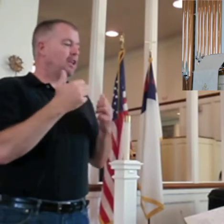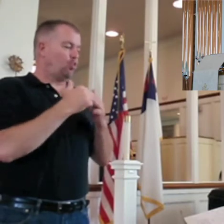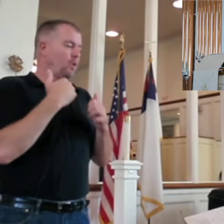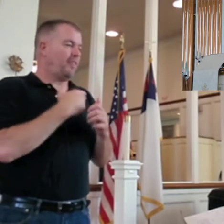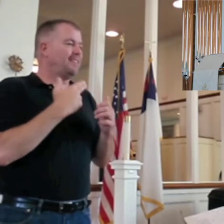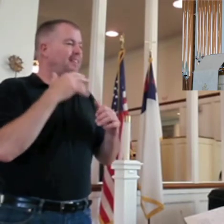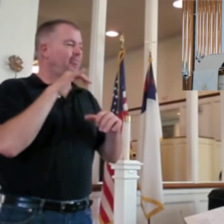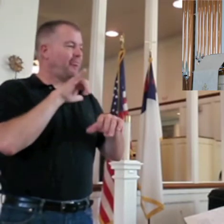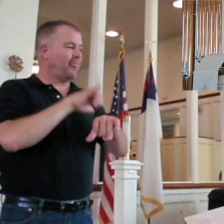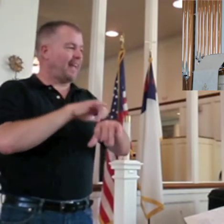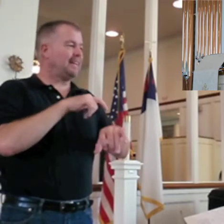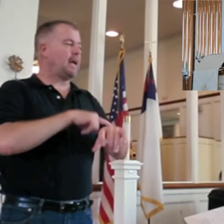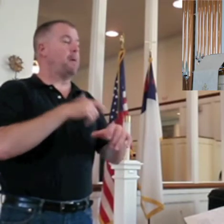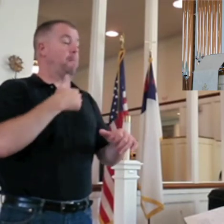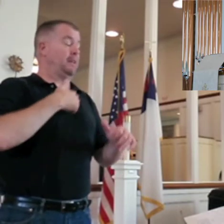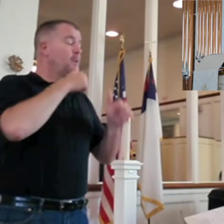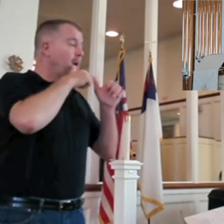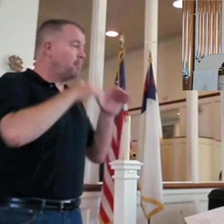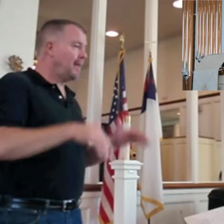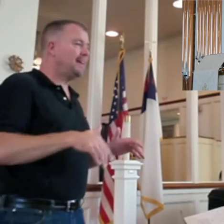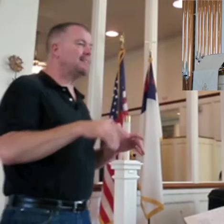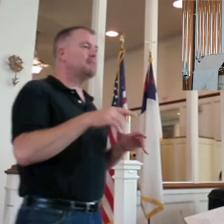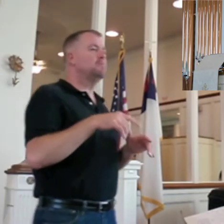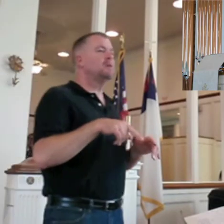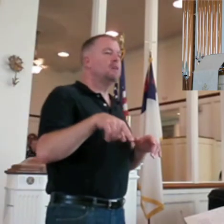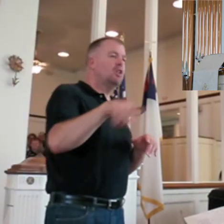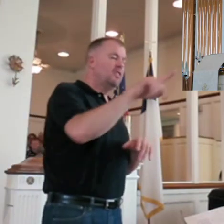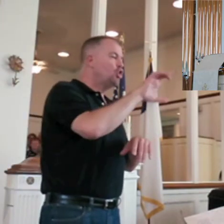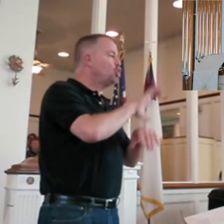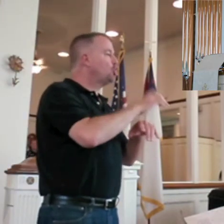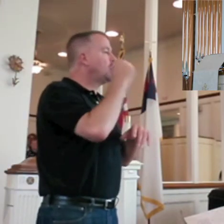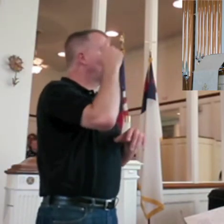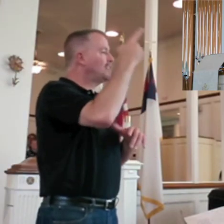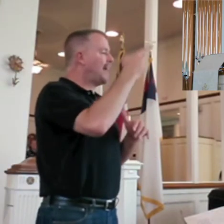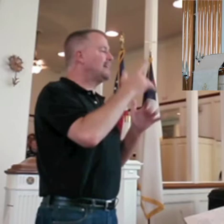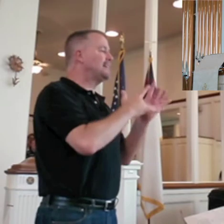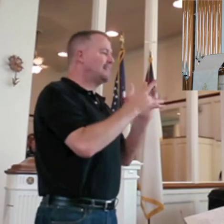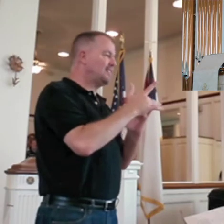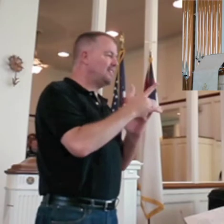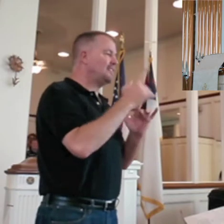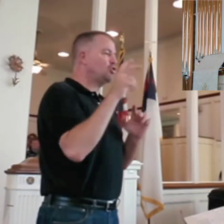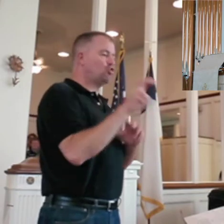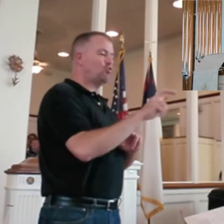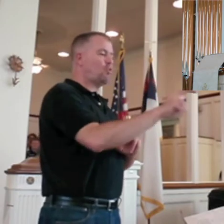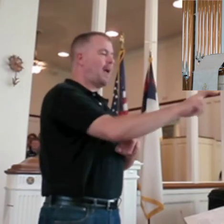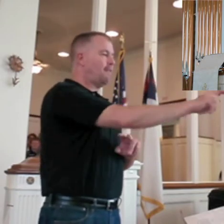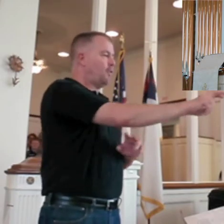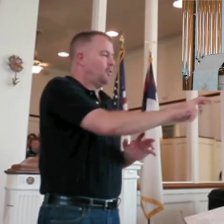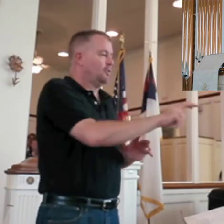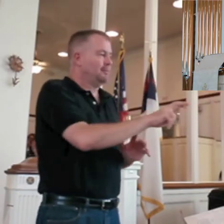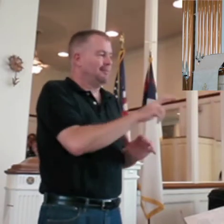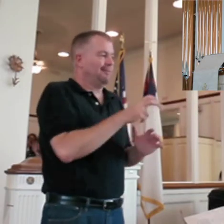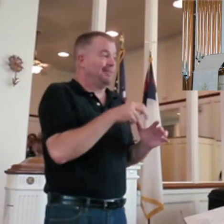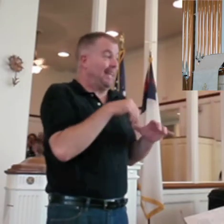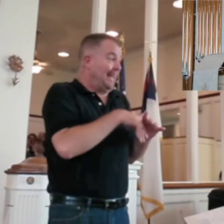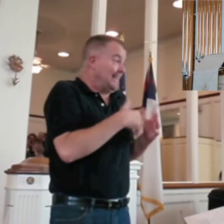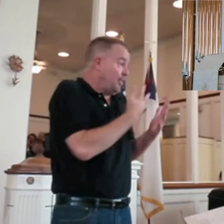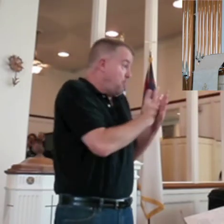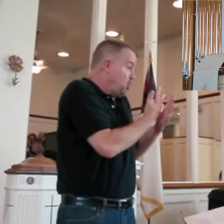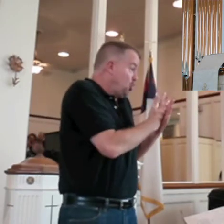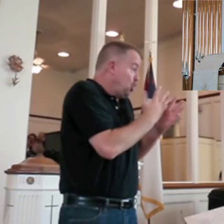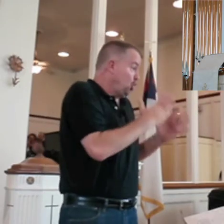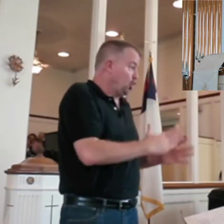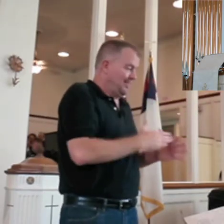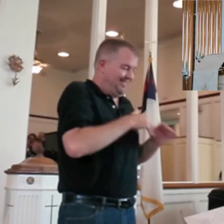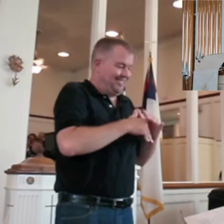times. I'm blessed to be part of a congregation that understands how Jesus travels incognito in the